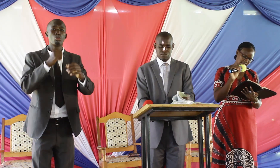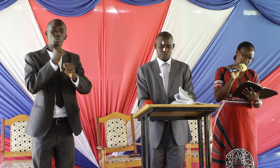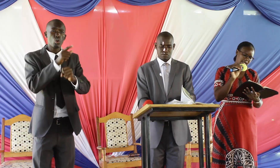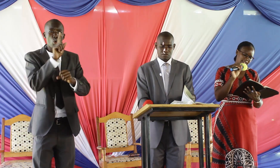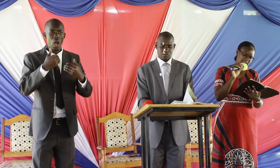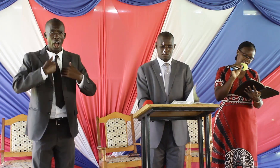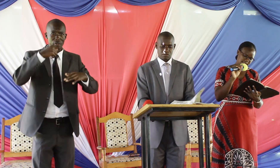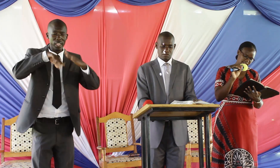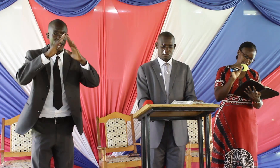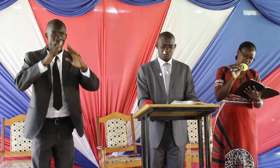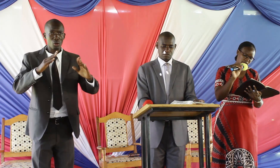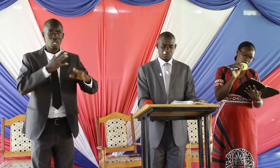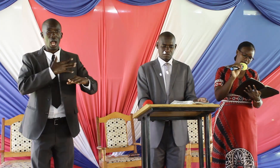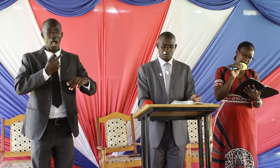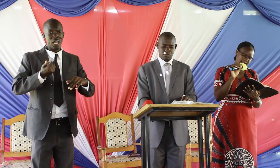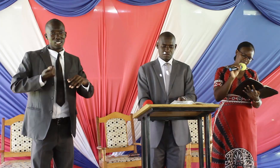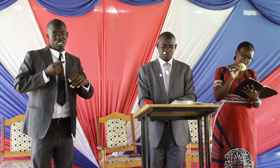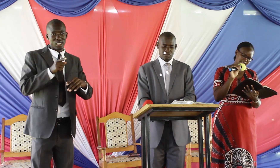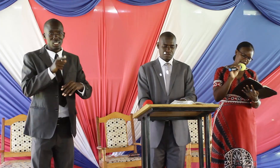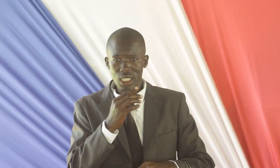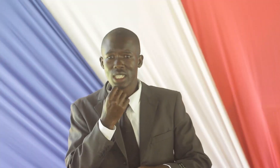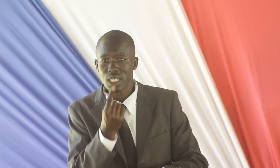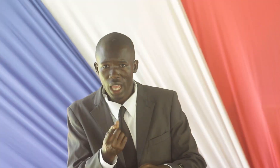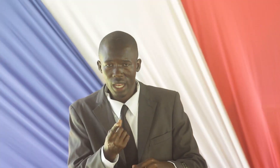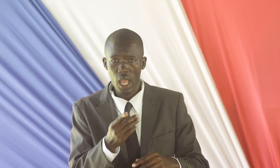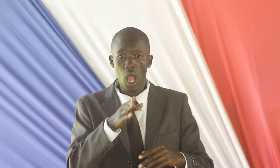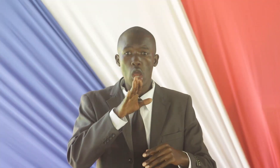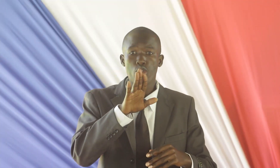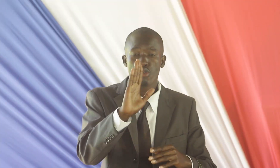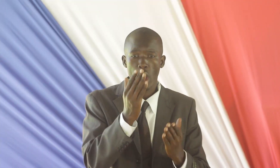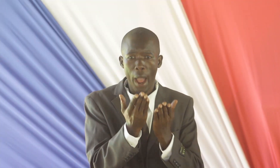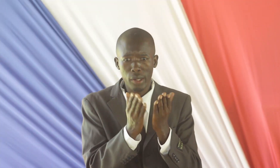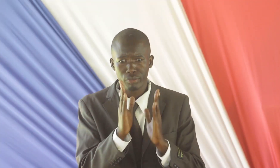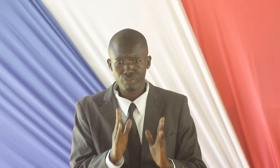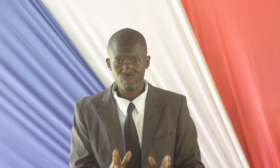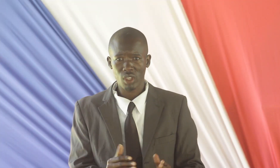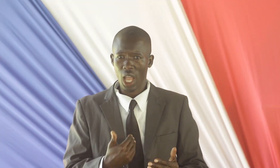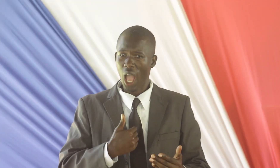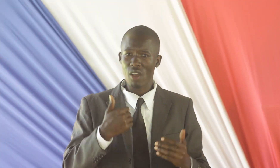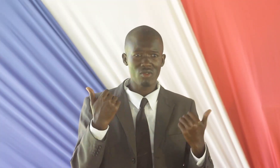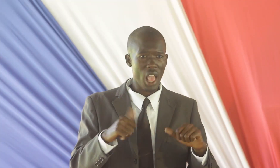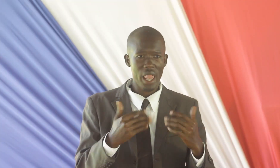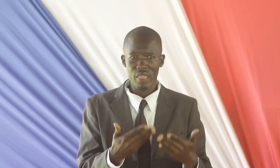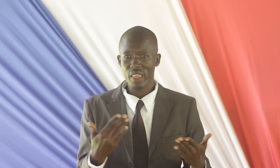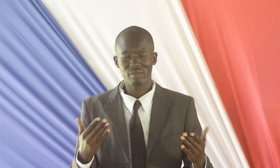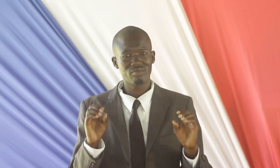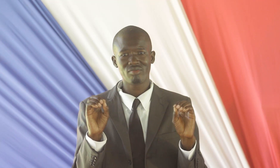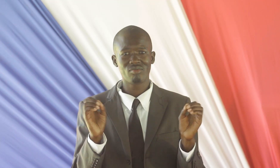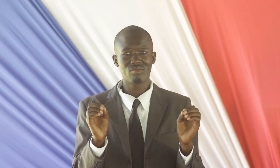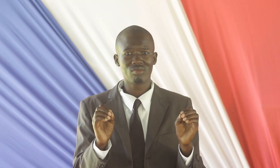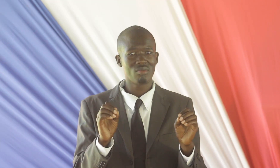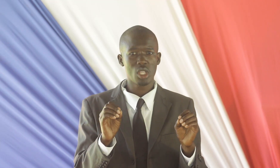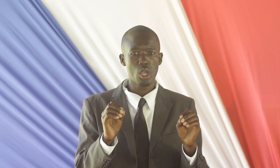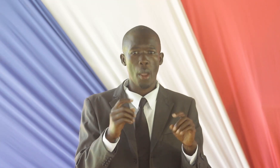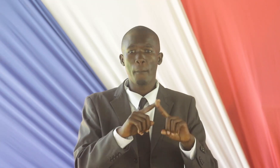what have you in the house? And she said, your handmaid has not anything in the house except a pot of oil. Then he